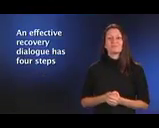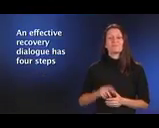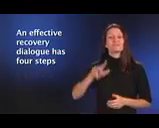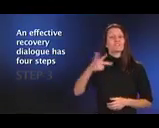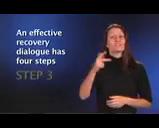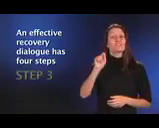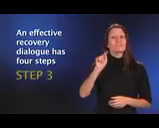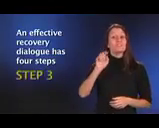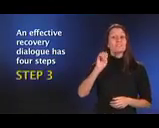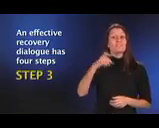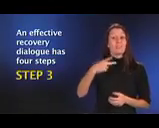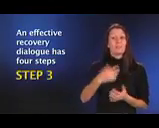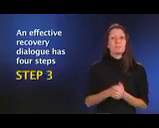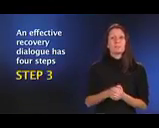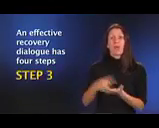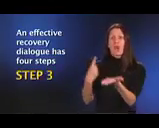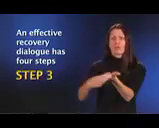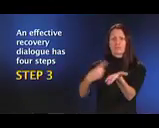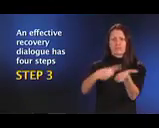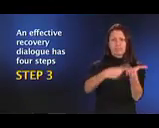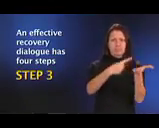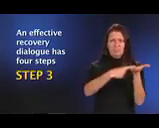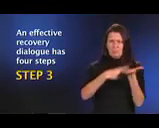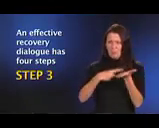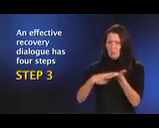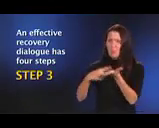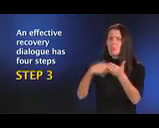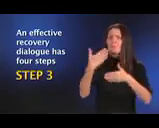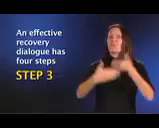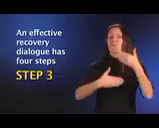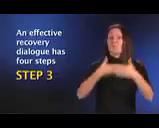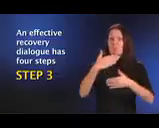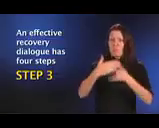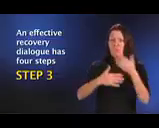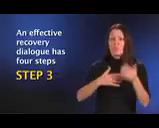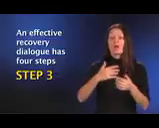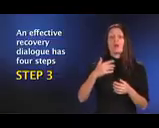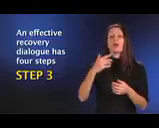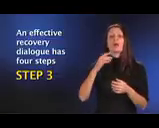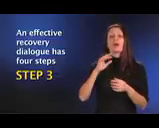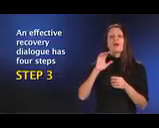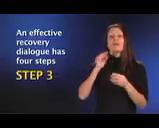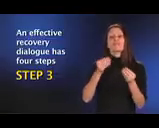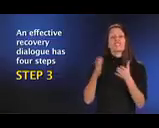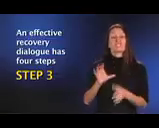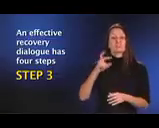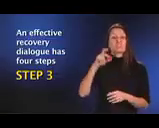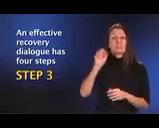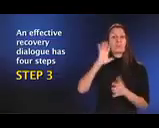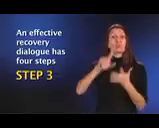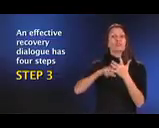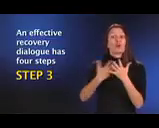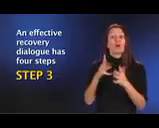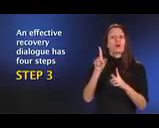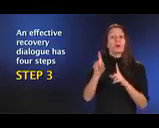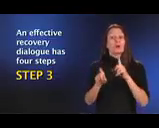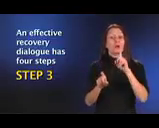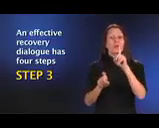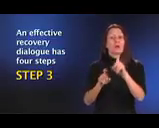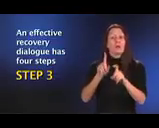The third step is, once the discussion gets going, the facilitator starts asking questions more directly,